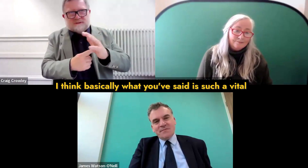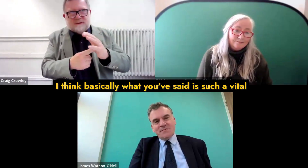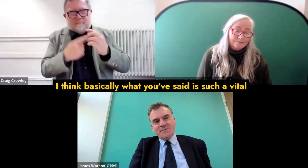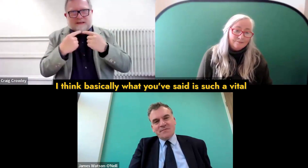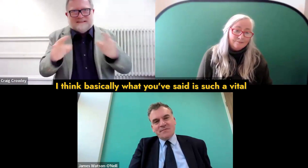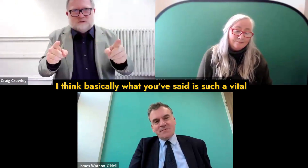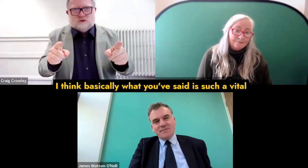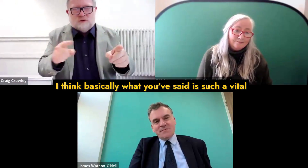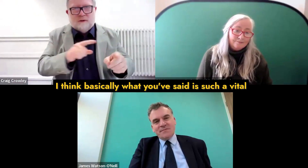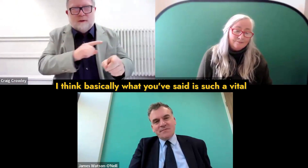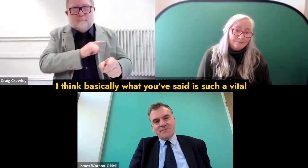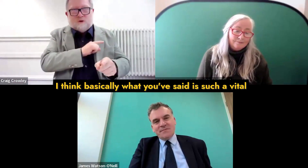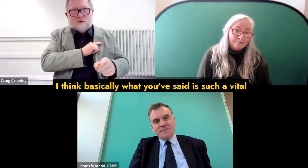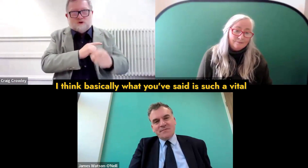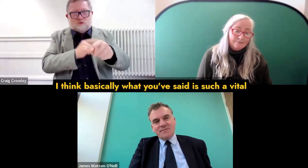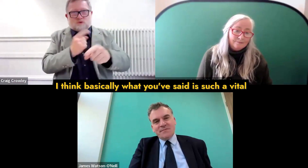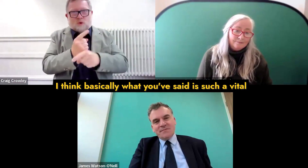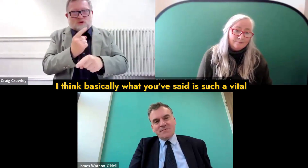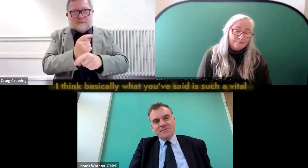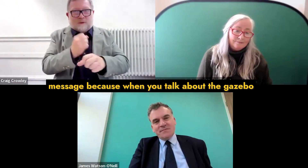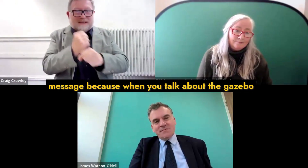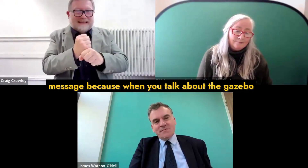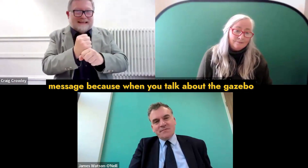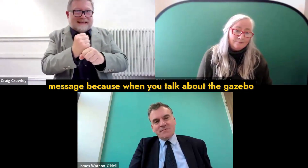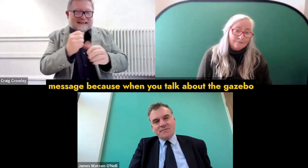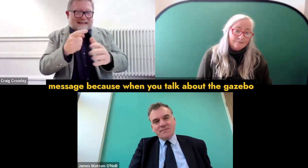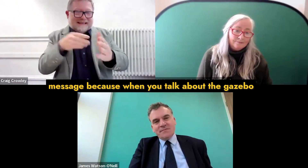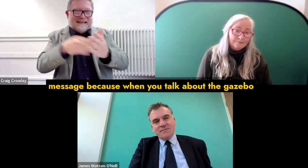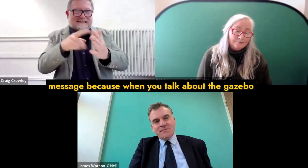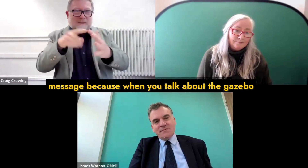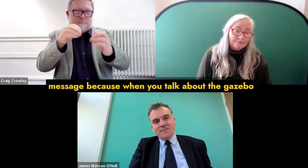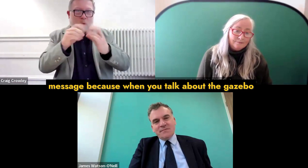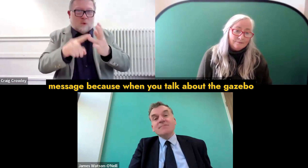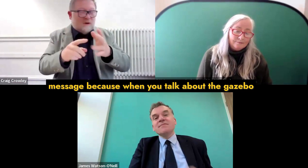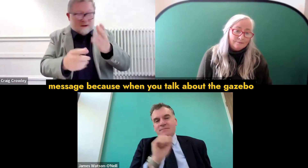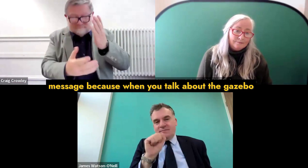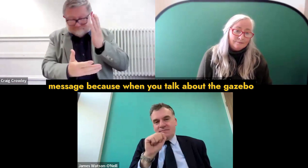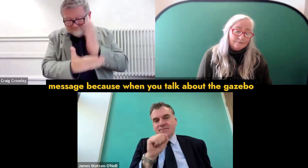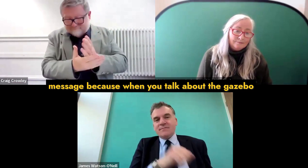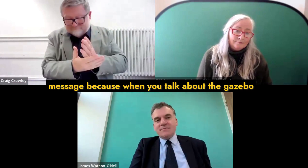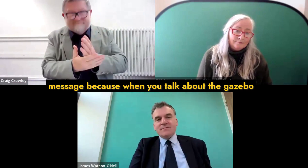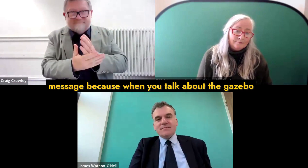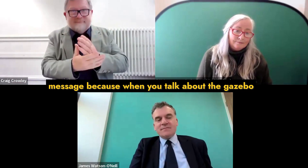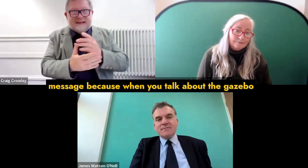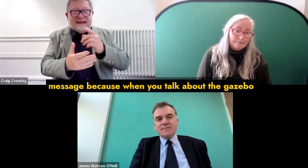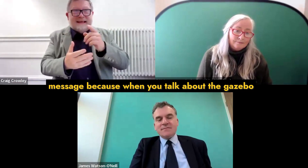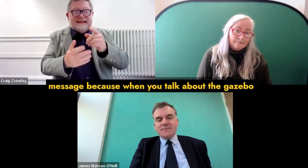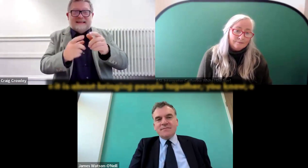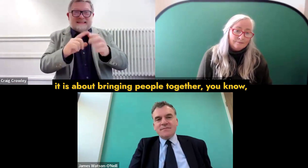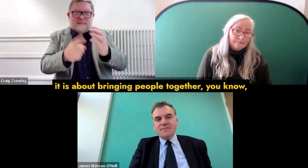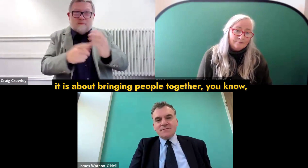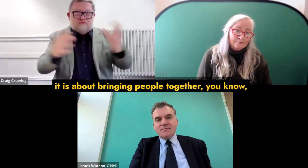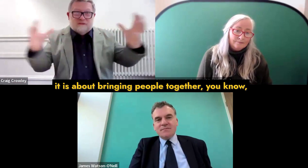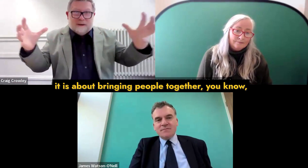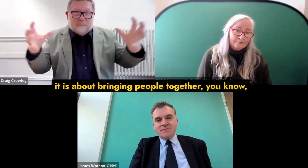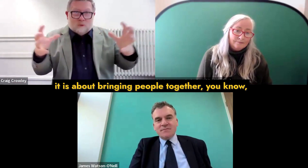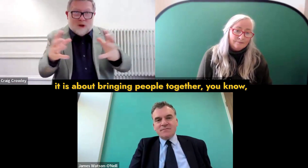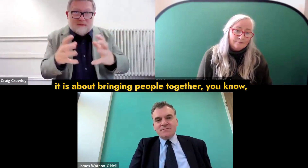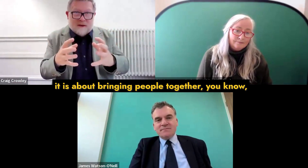said it's such a vital message, because when you talk about the